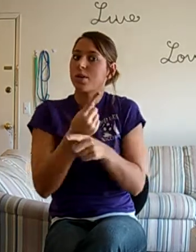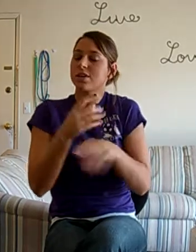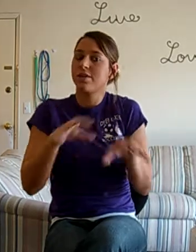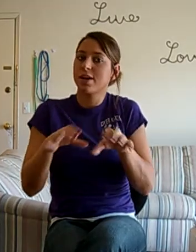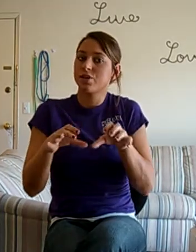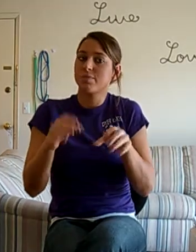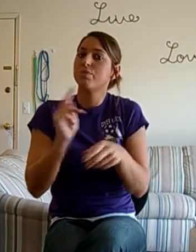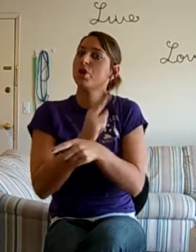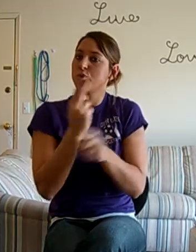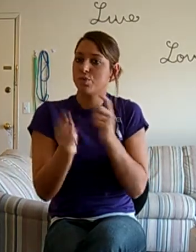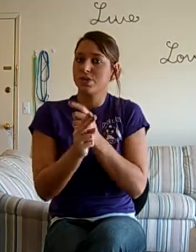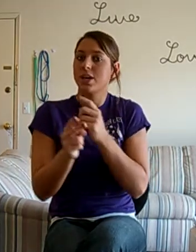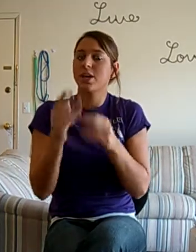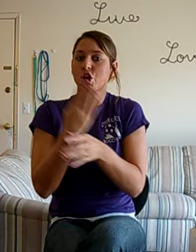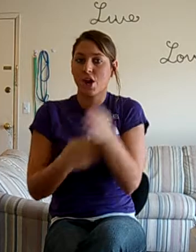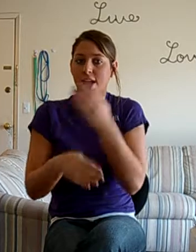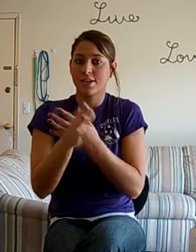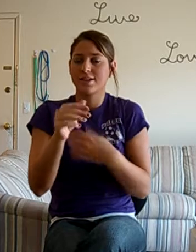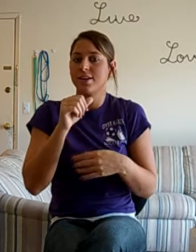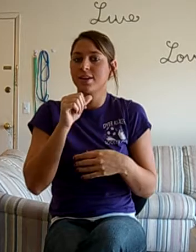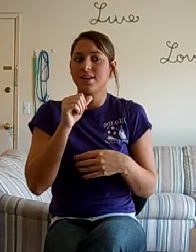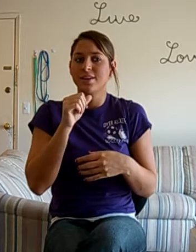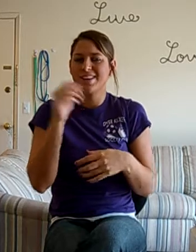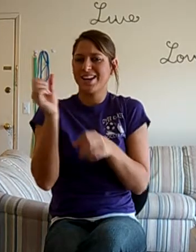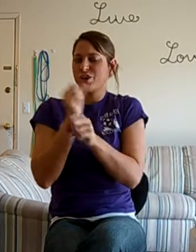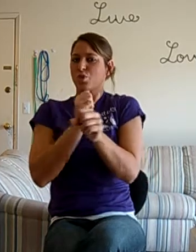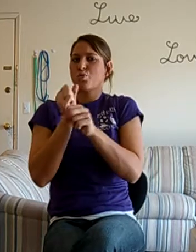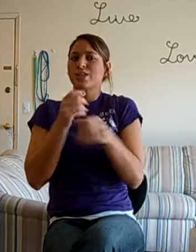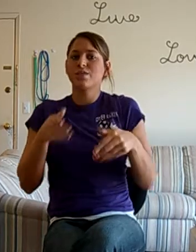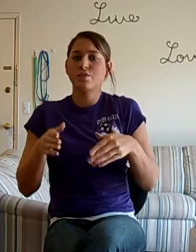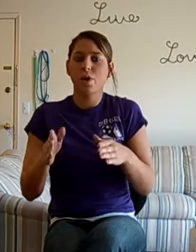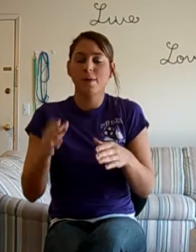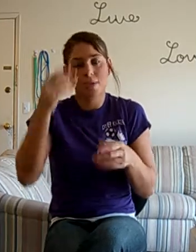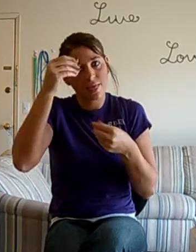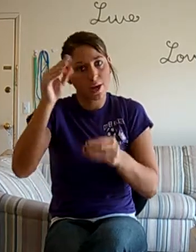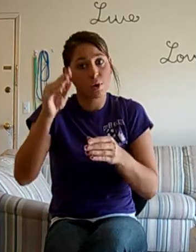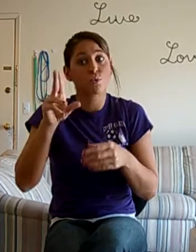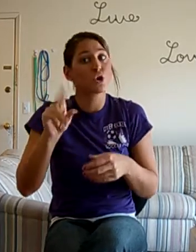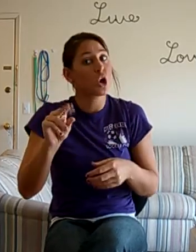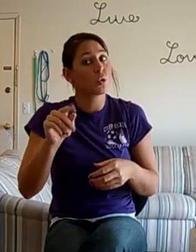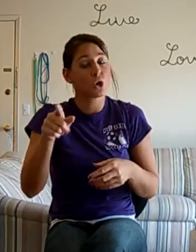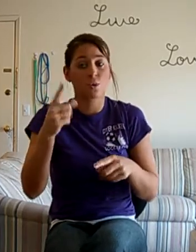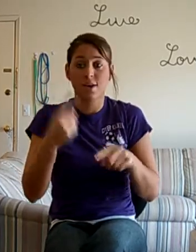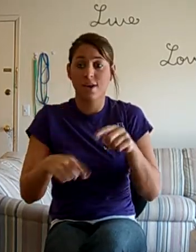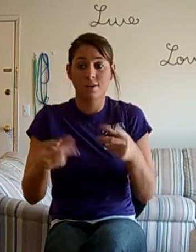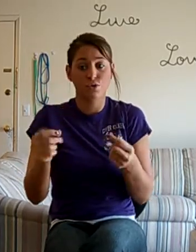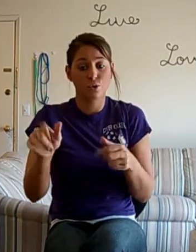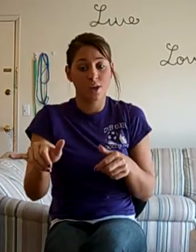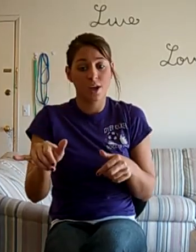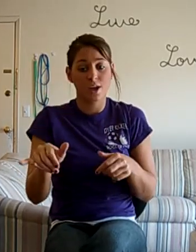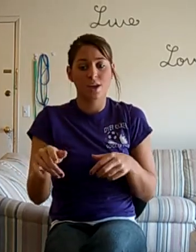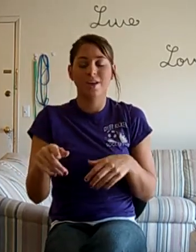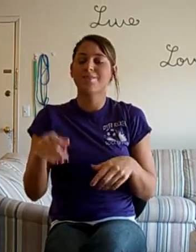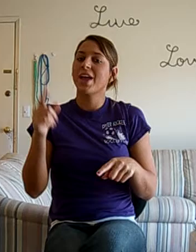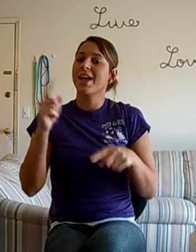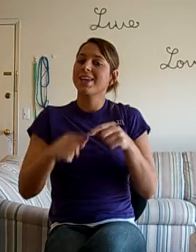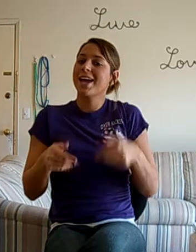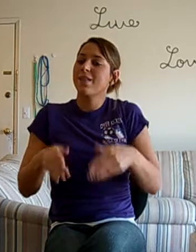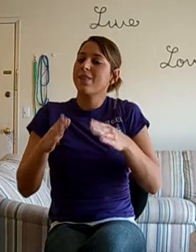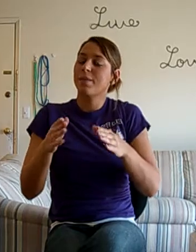them like that. Again, not in an aggressive way, but just in a way to let them know, no, you can't do that. You can't let them get 3 steps ahead of you before you decide